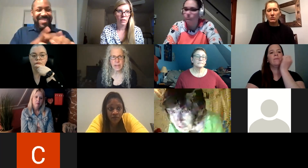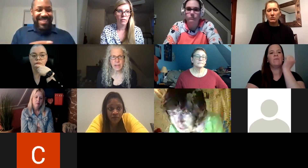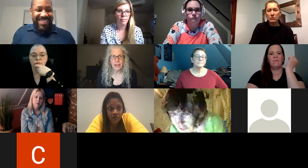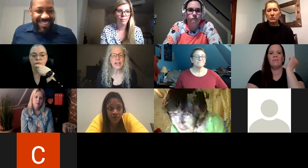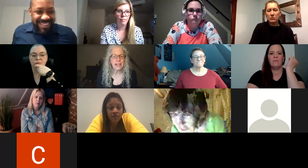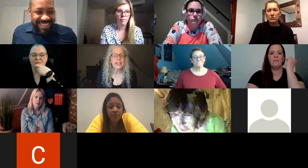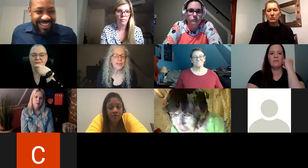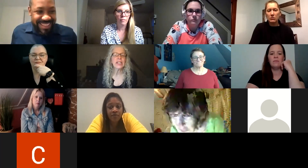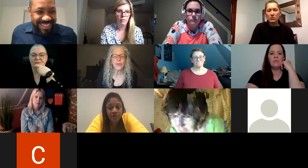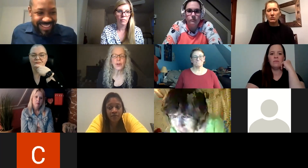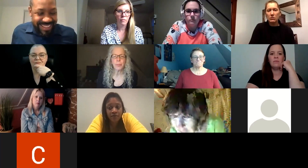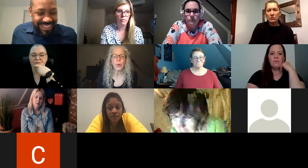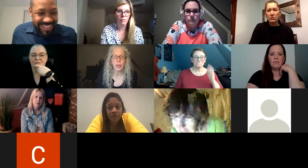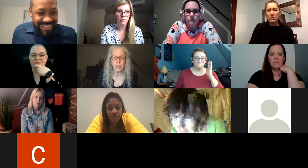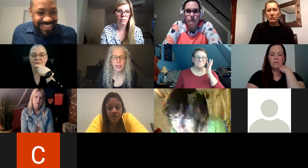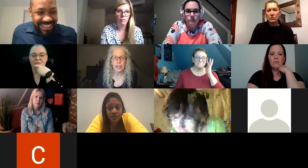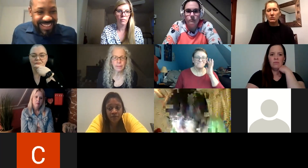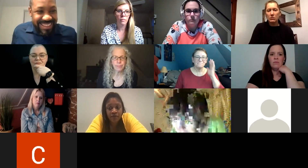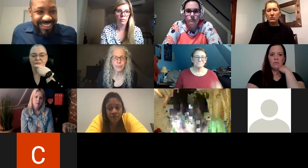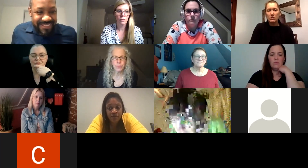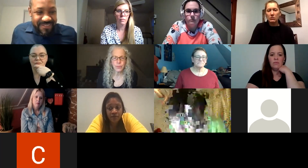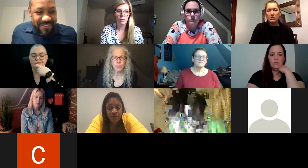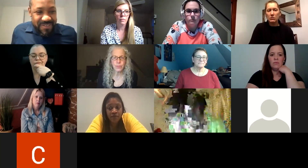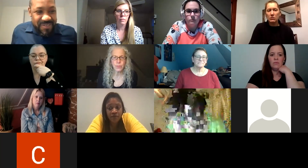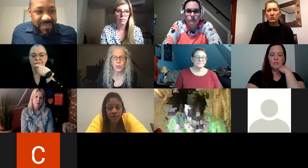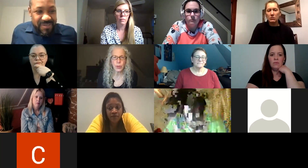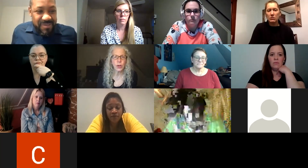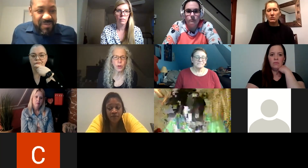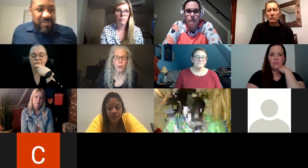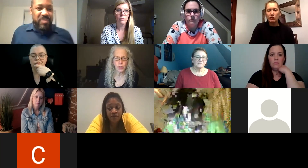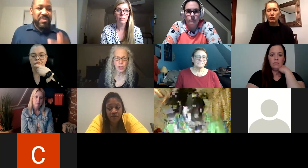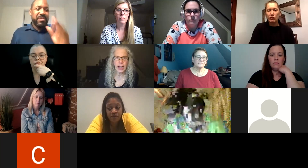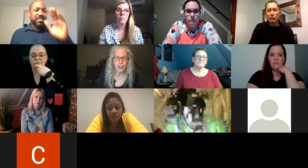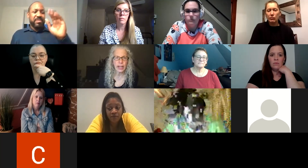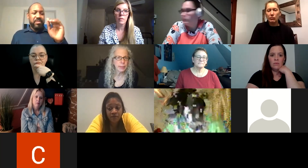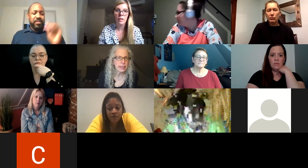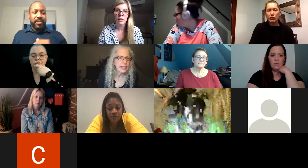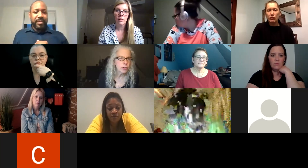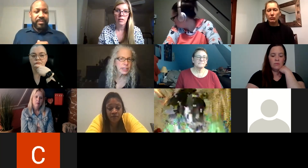The connectivity is very poor. So we don't know what you're actually able to hear or see.